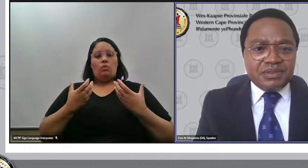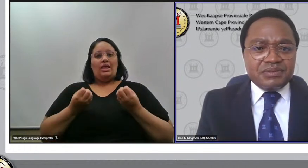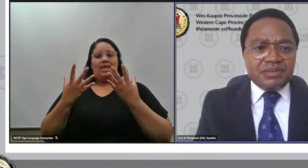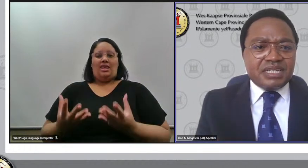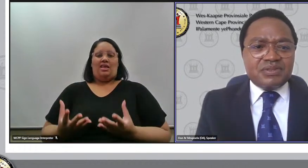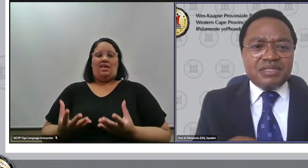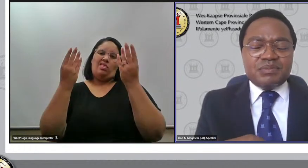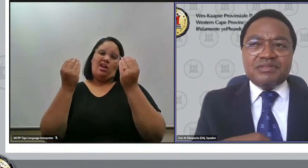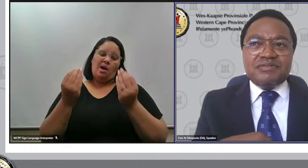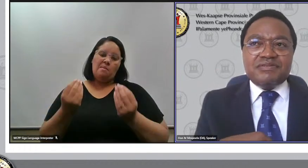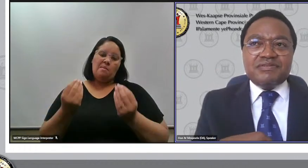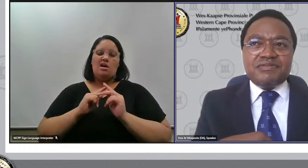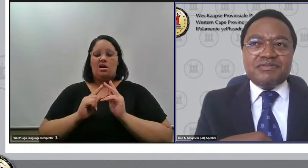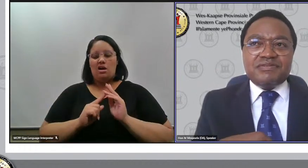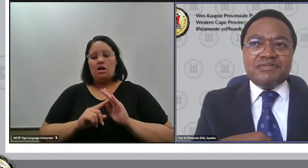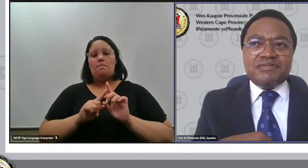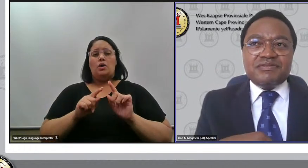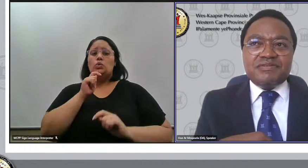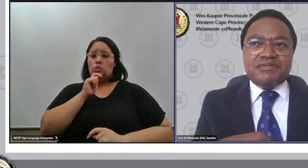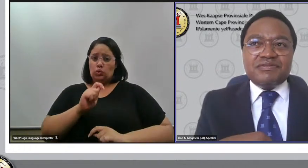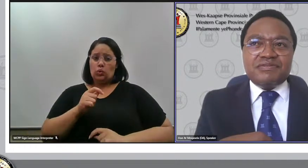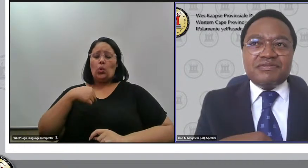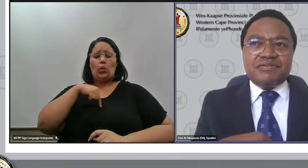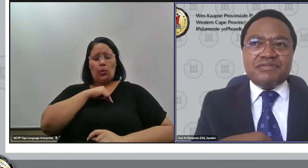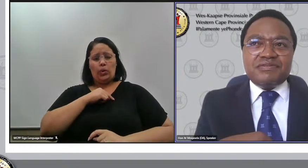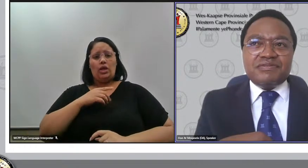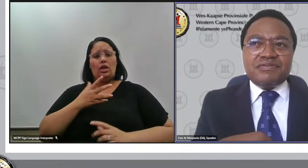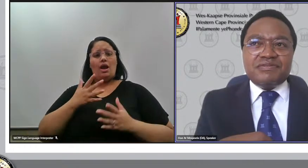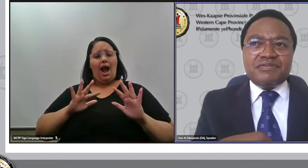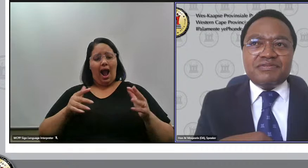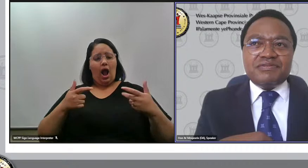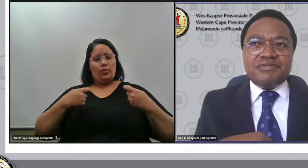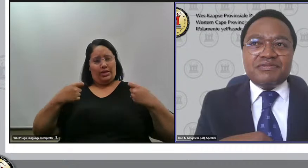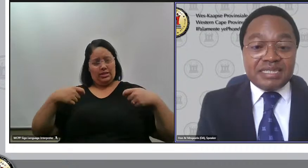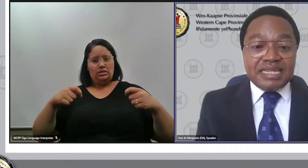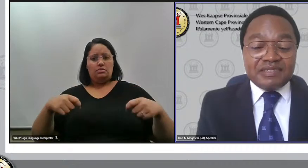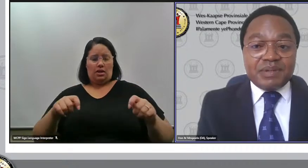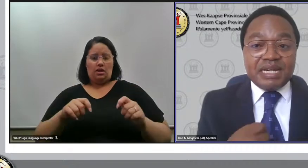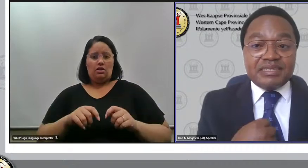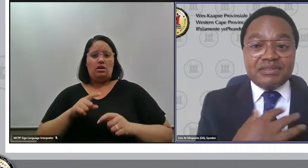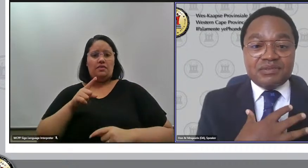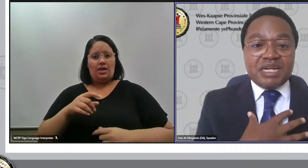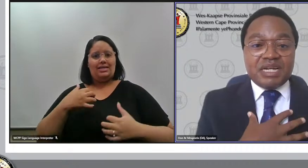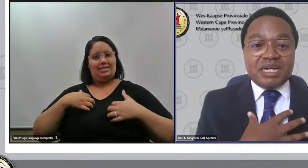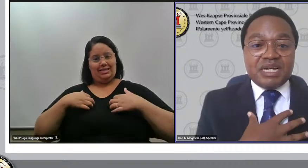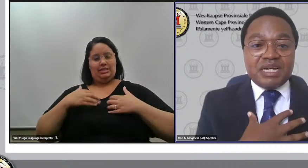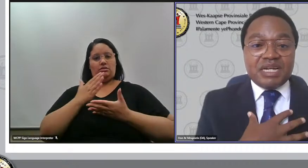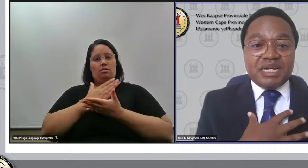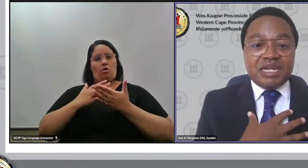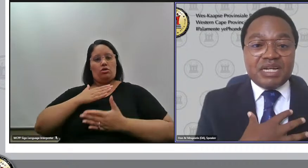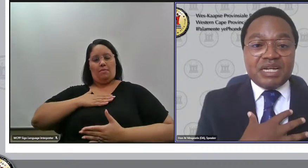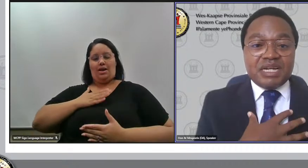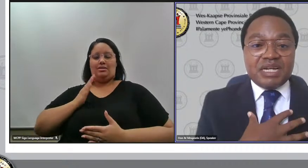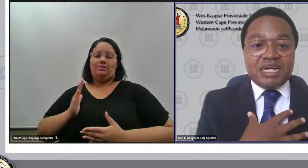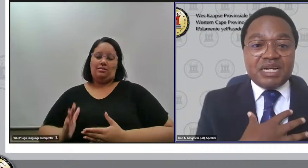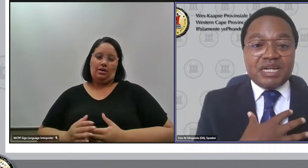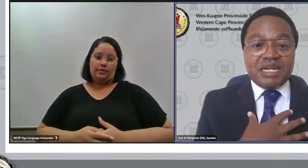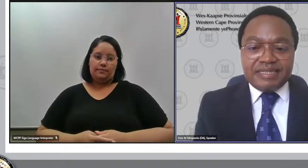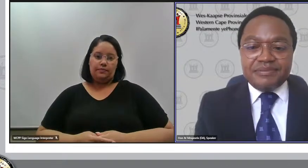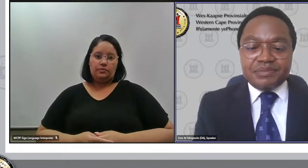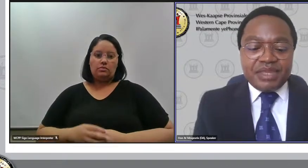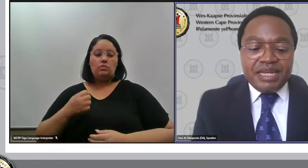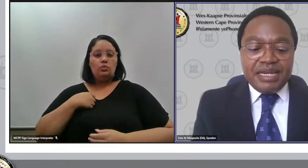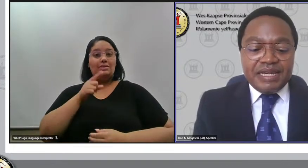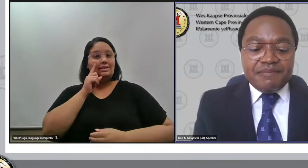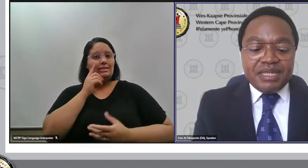and we actually been very modest in our approach and our spending. And I think that has been an exciting part on my part to see